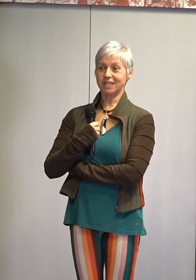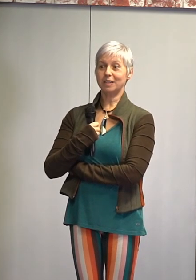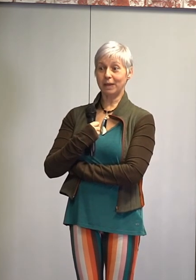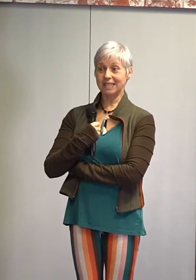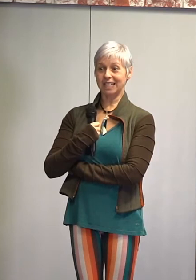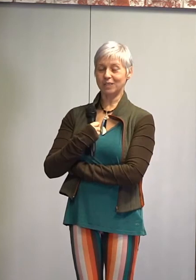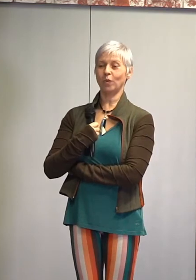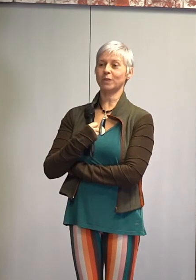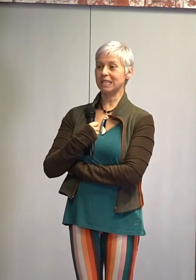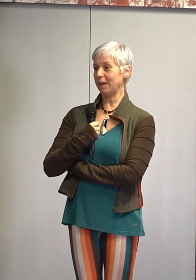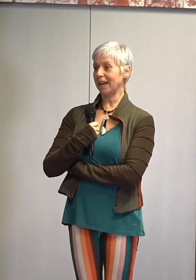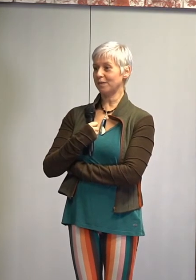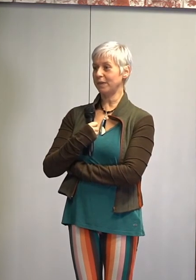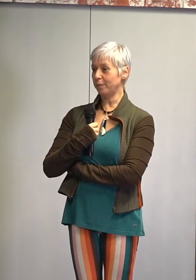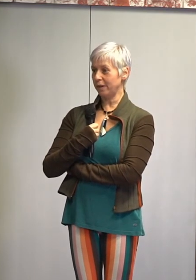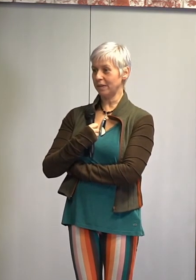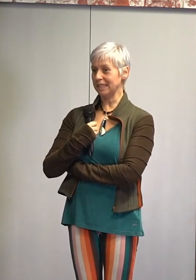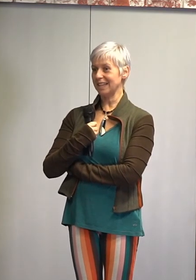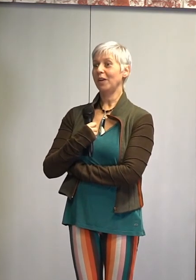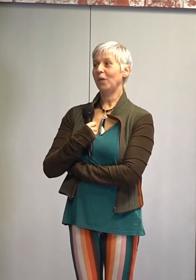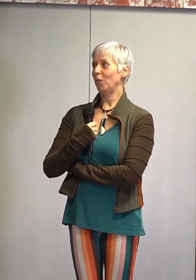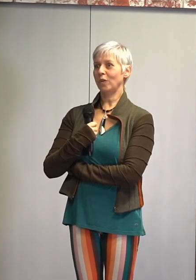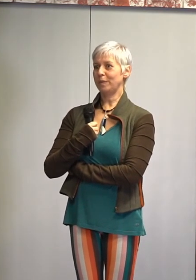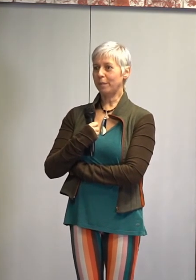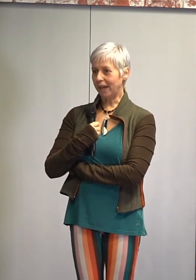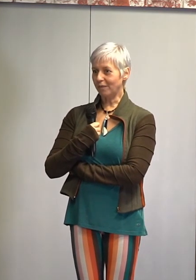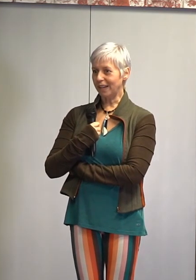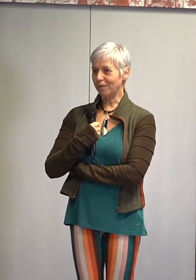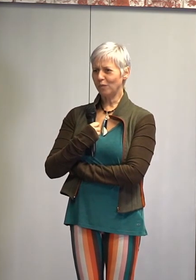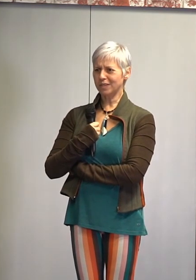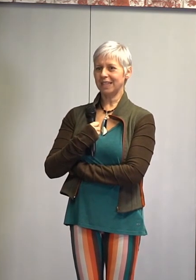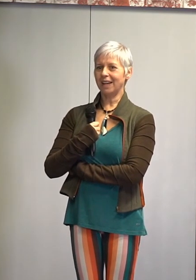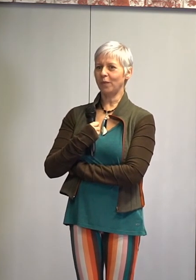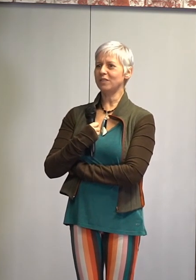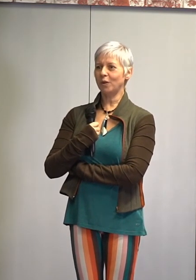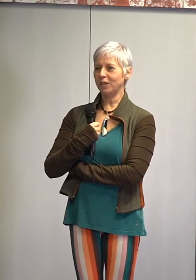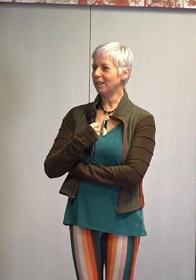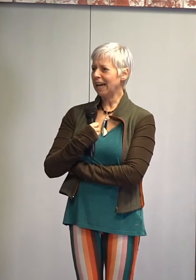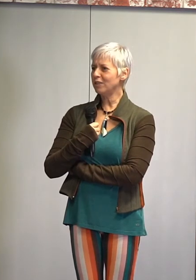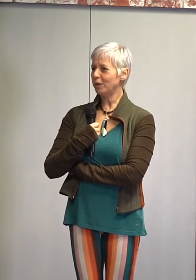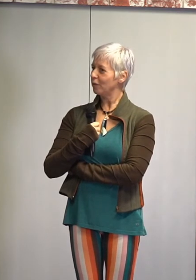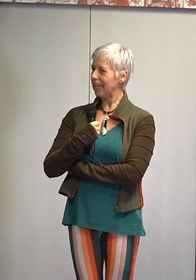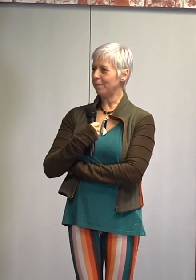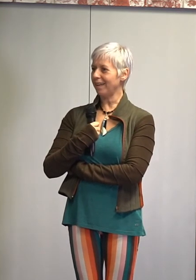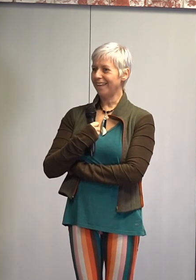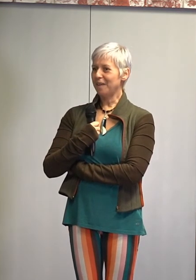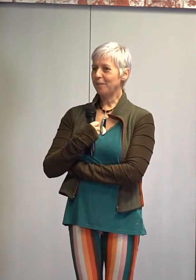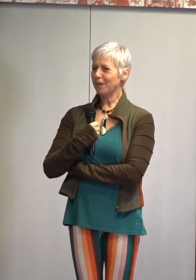the basics, what to expect from the appointments. What about pain relief? What's it like? How do you know you're in labour? Those